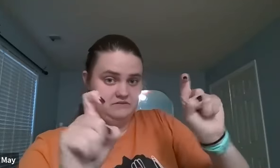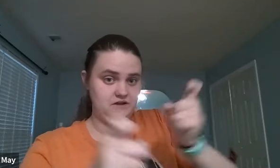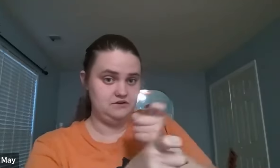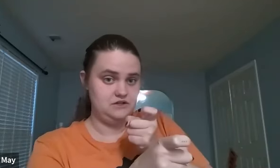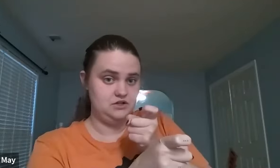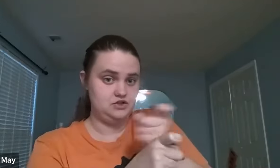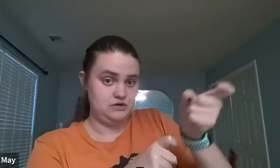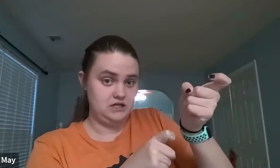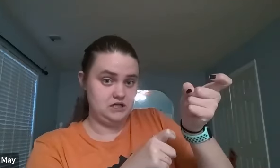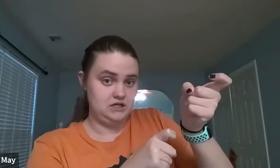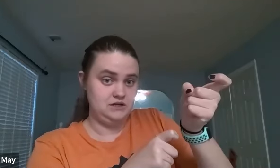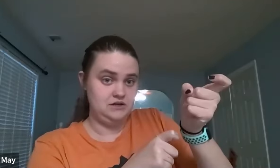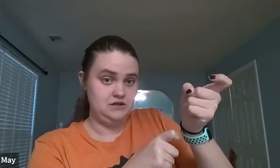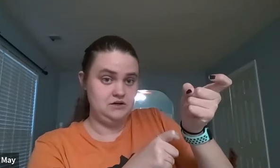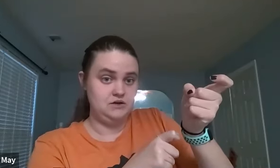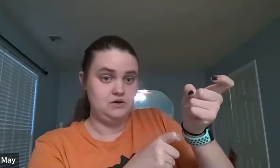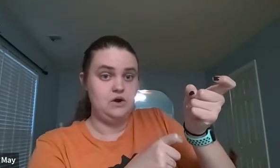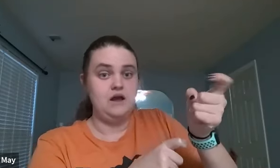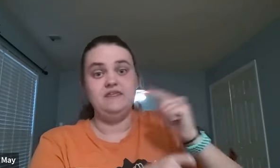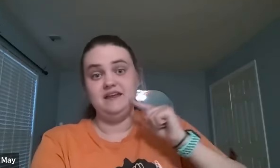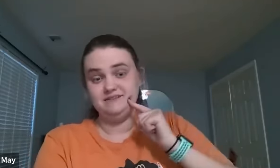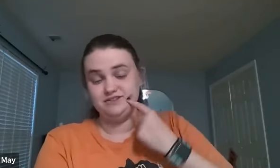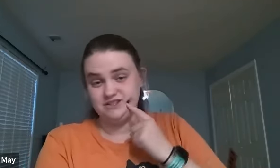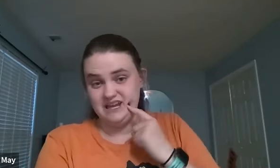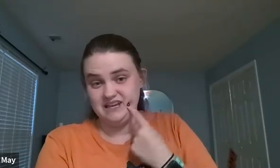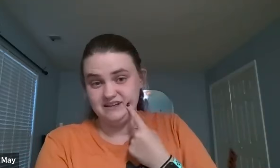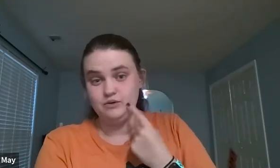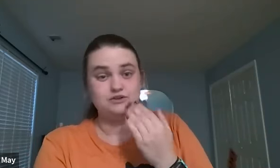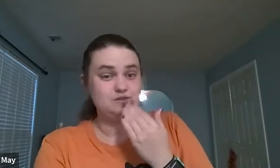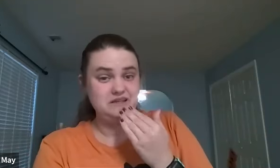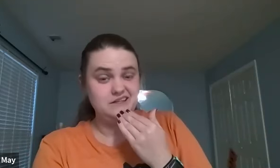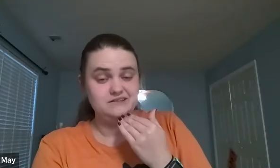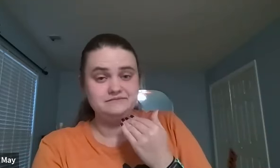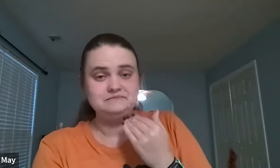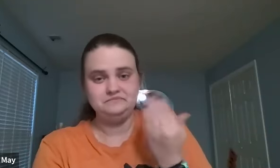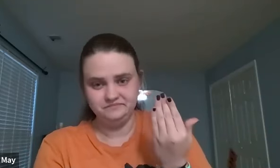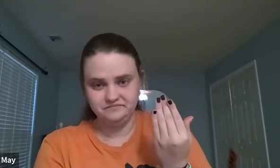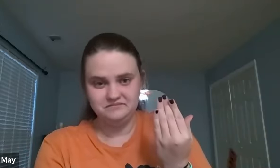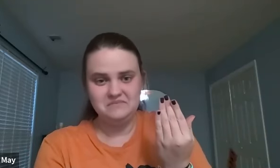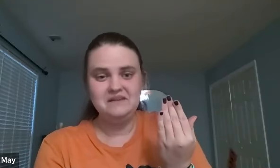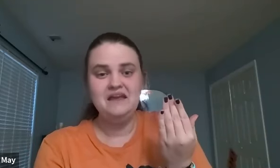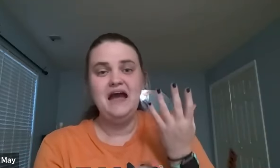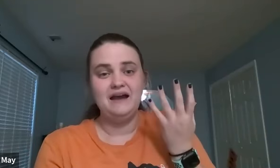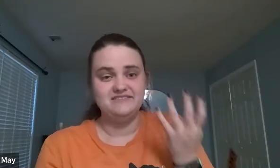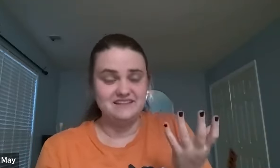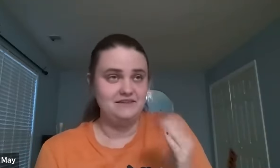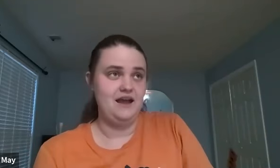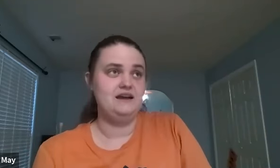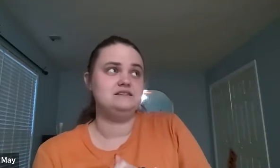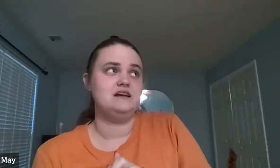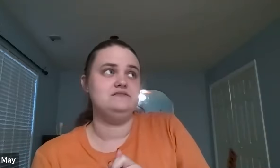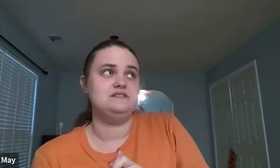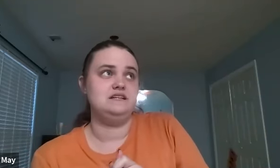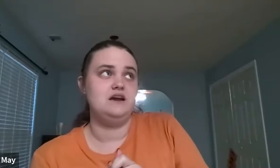fingers, trick, and then candy or sweet. I've seen that. I've seen